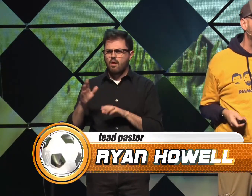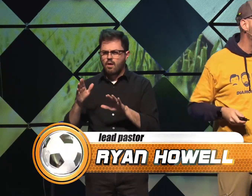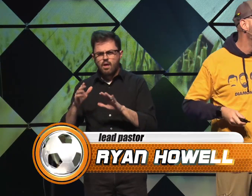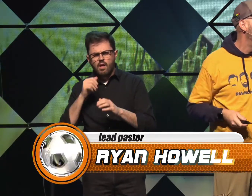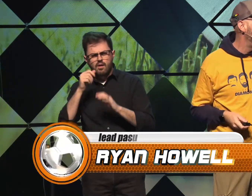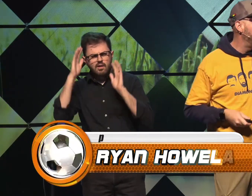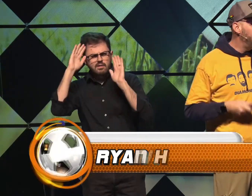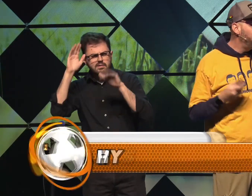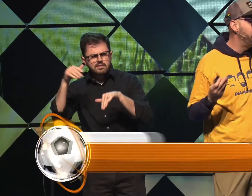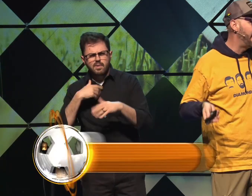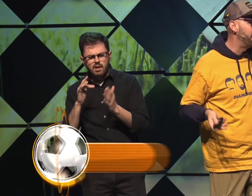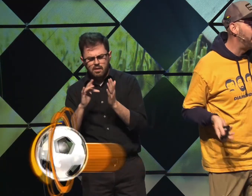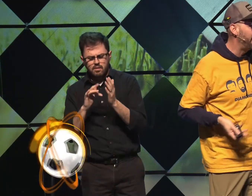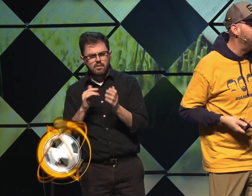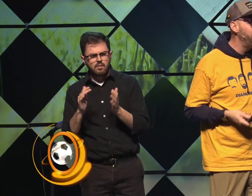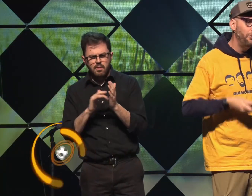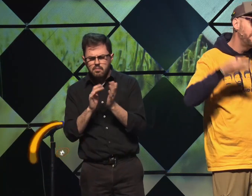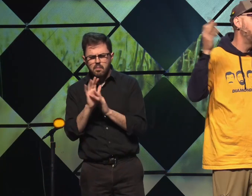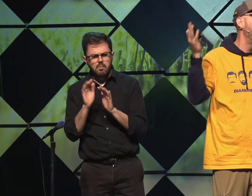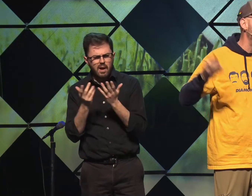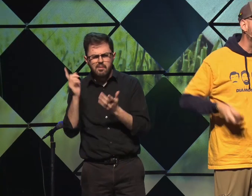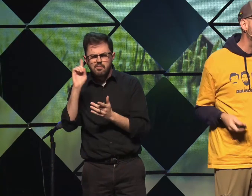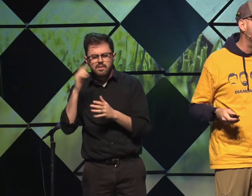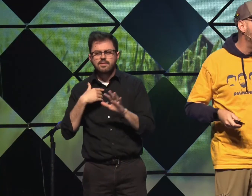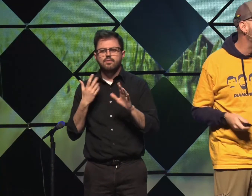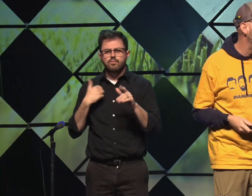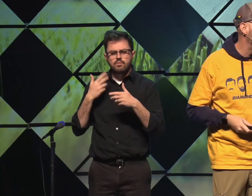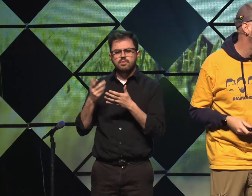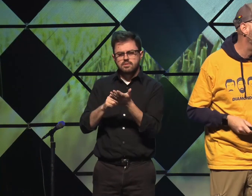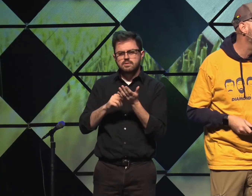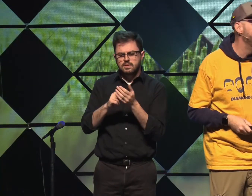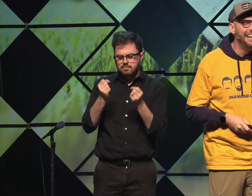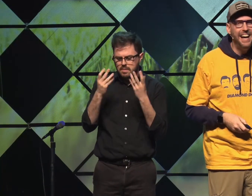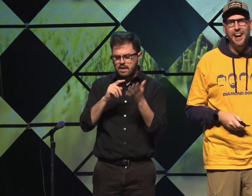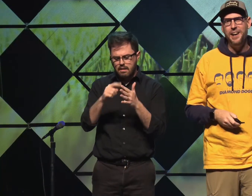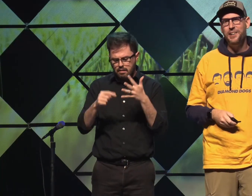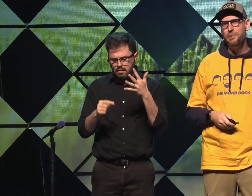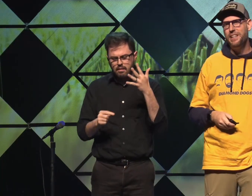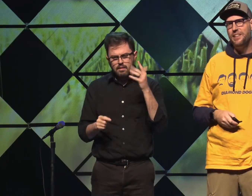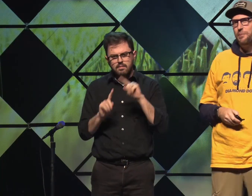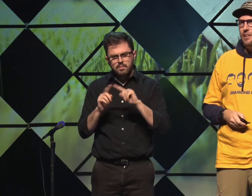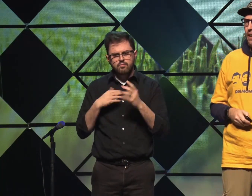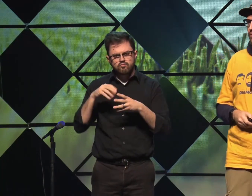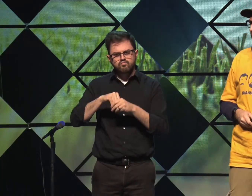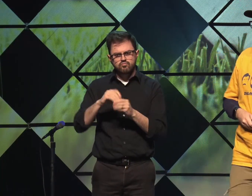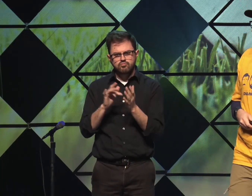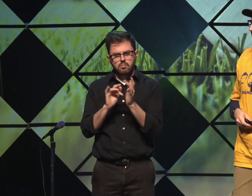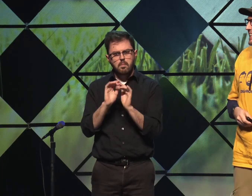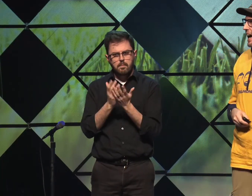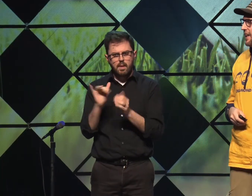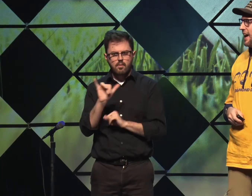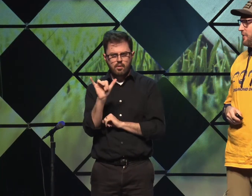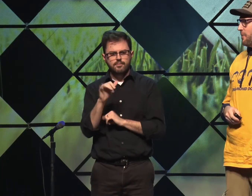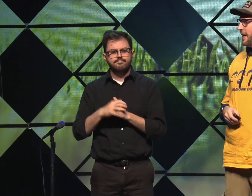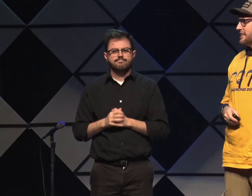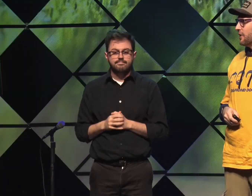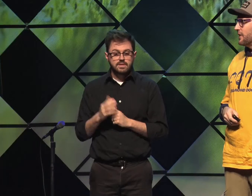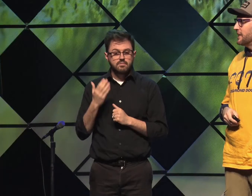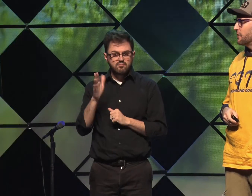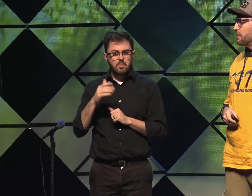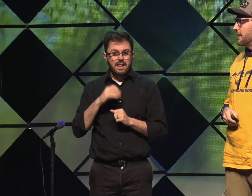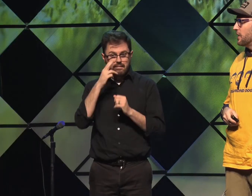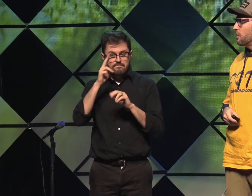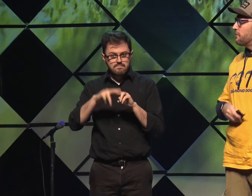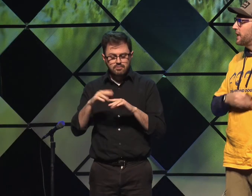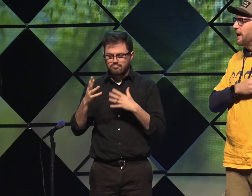about the Bible. I've had enough of that in my life. Well, we'll talk about other things too, but that's okay. It'll be a lot of fun. Either way. So